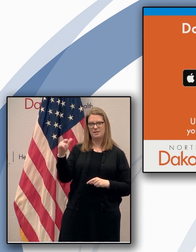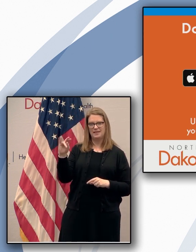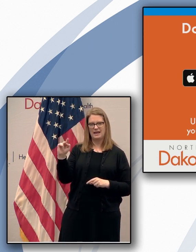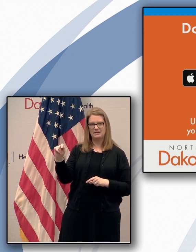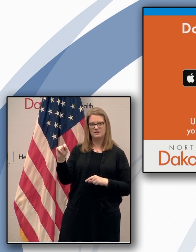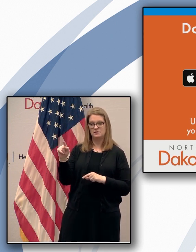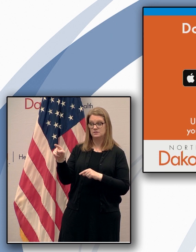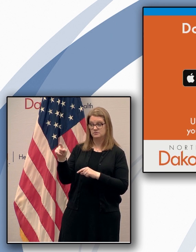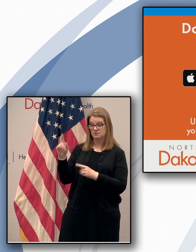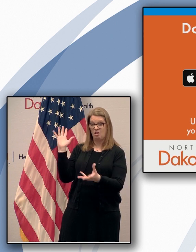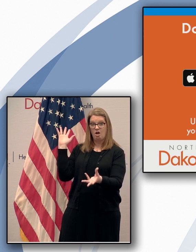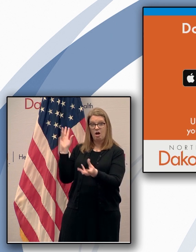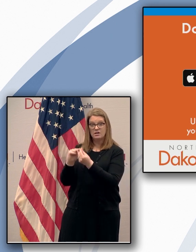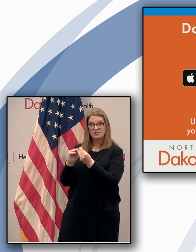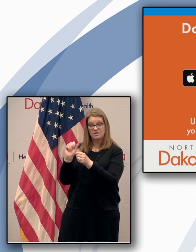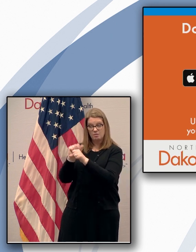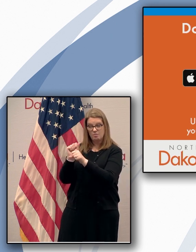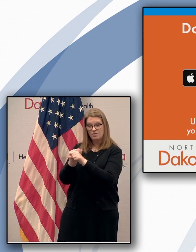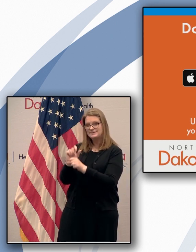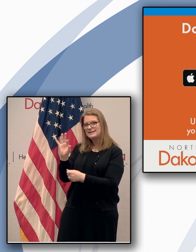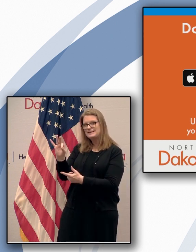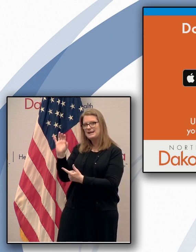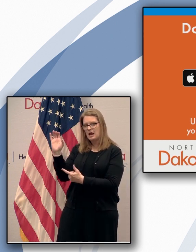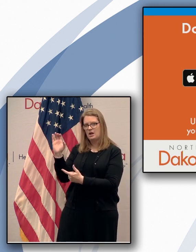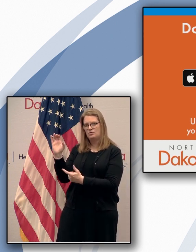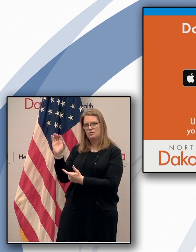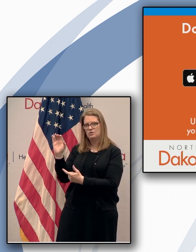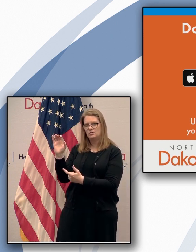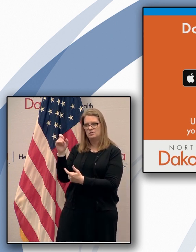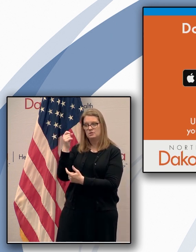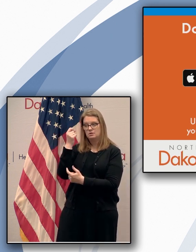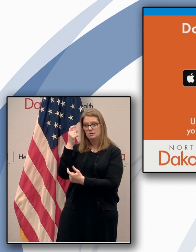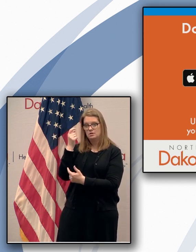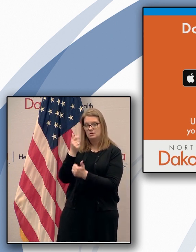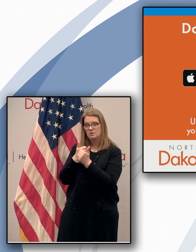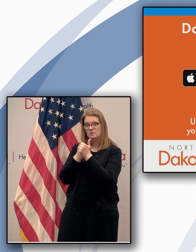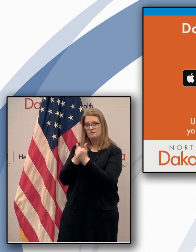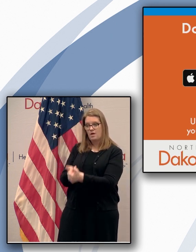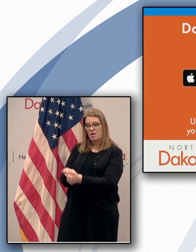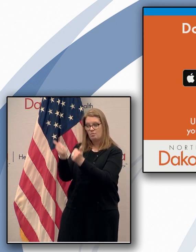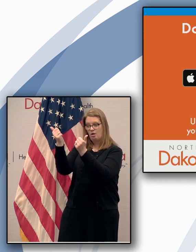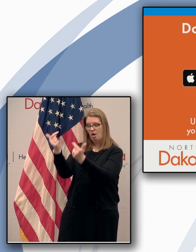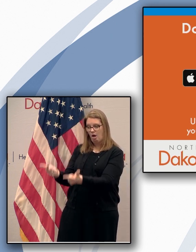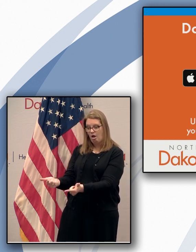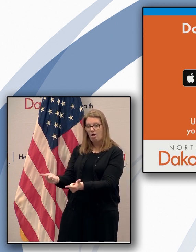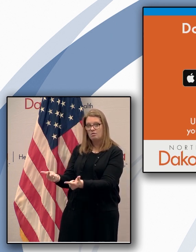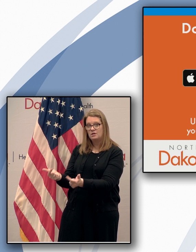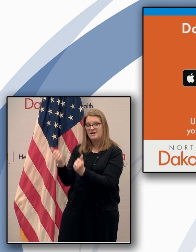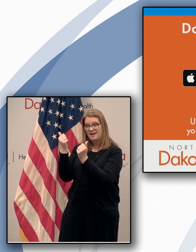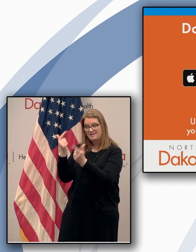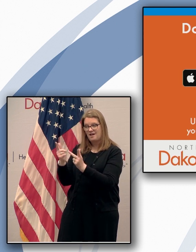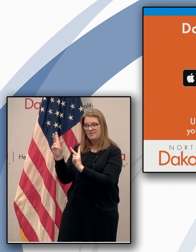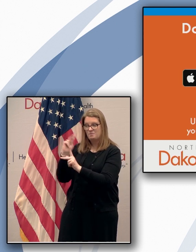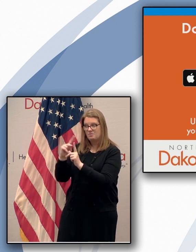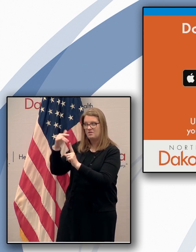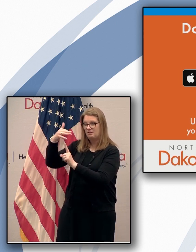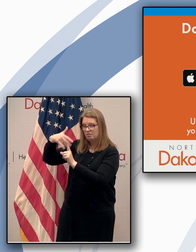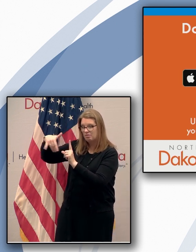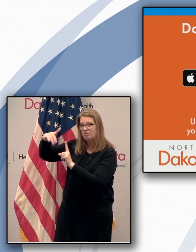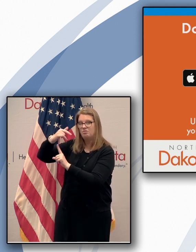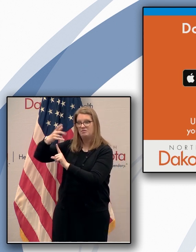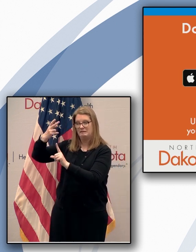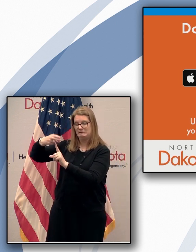900 members that work there, tracking all of the individuals and who they may have come in contact to, quickly scales